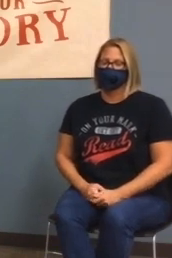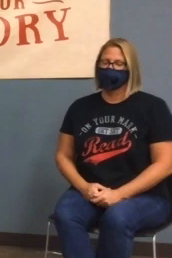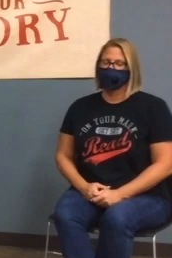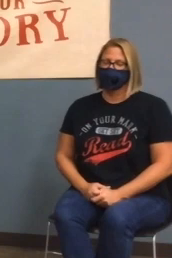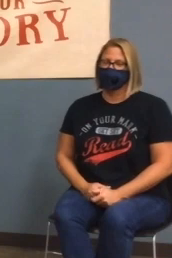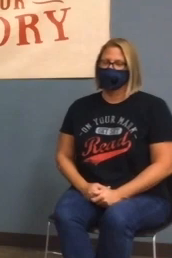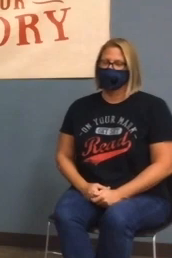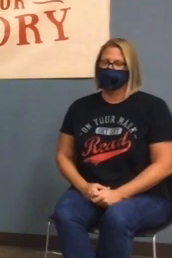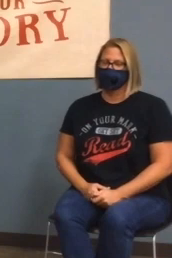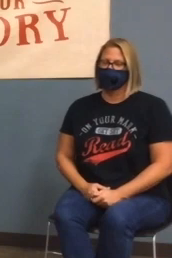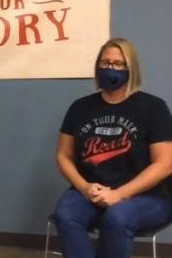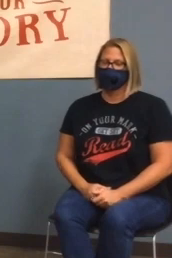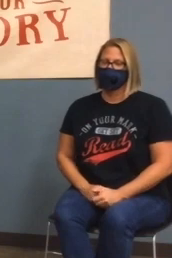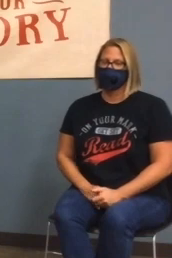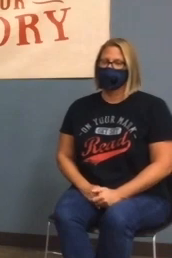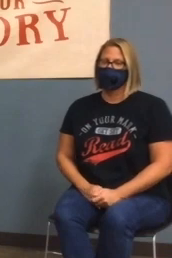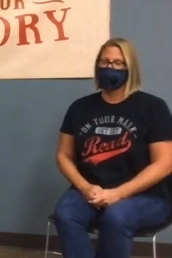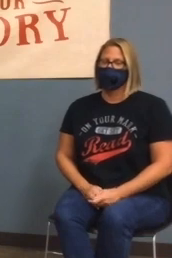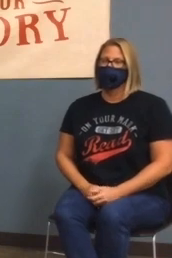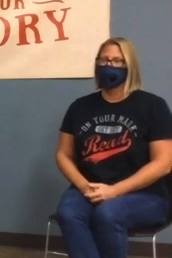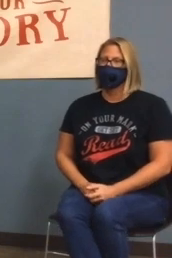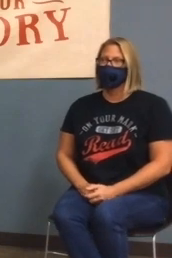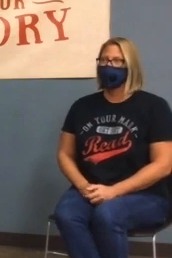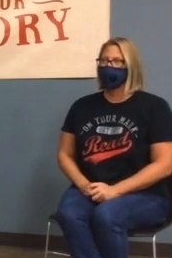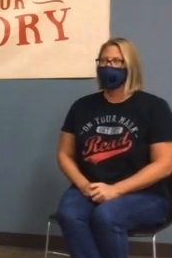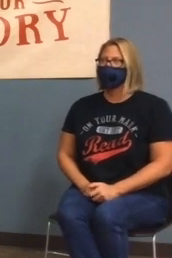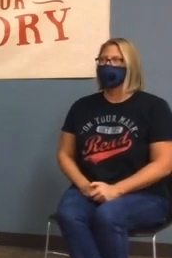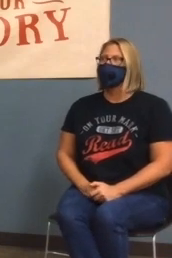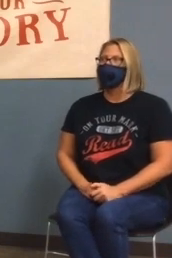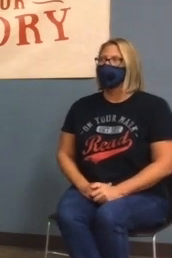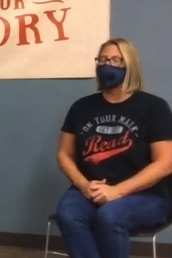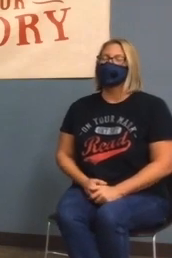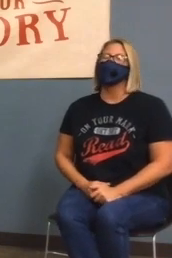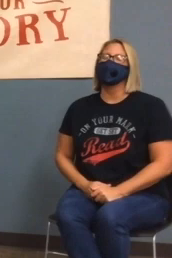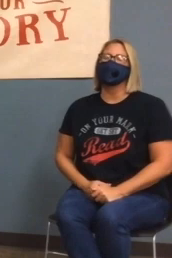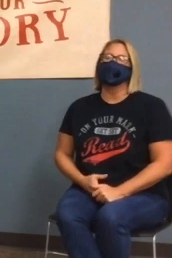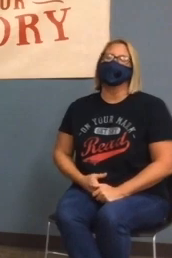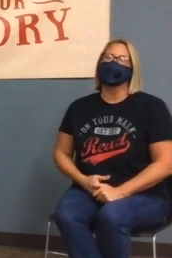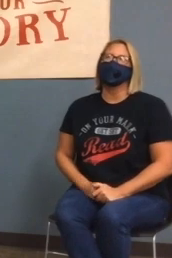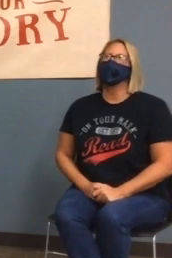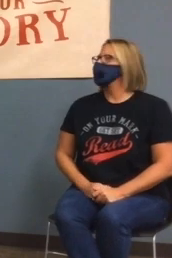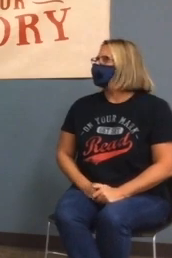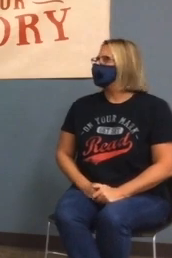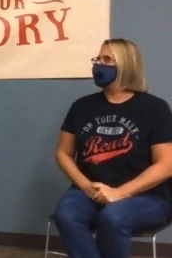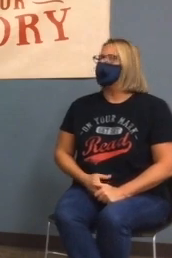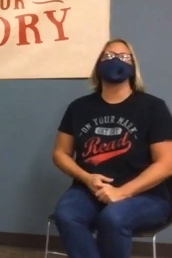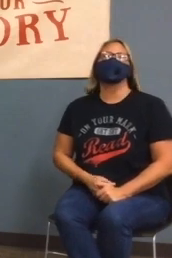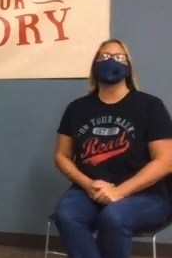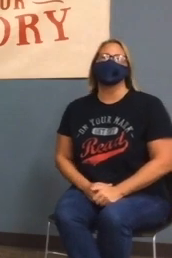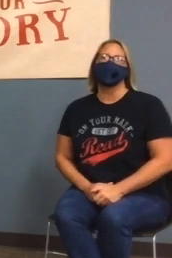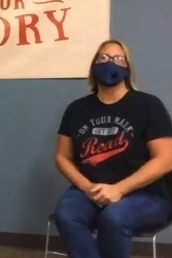But as we transition to the school year, we're going to start something new. Oh, it's called